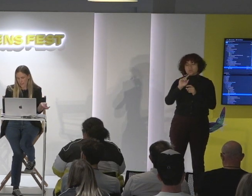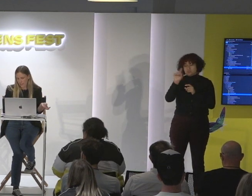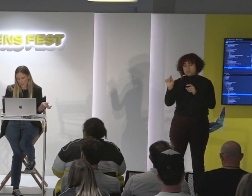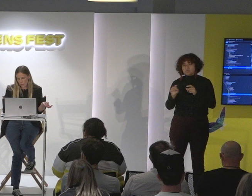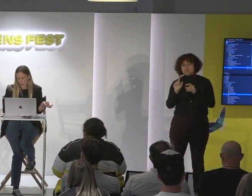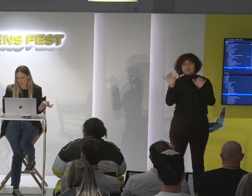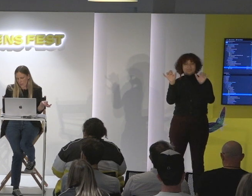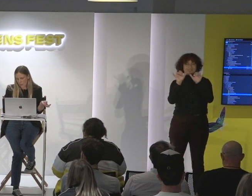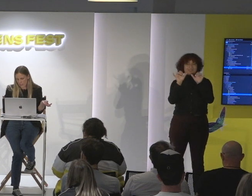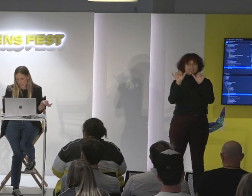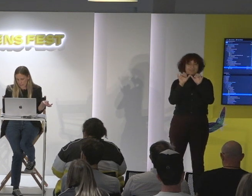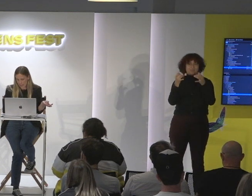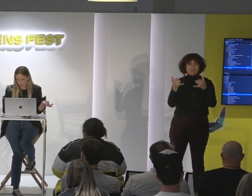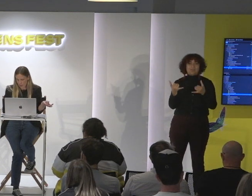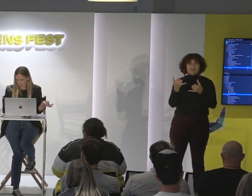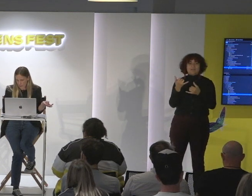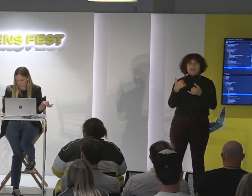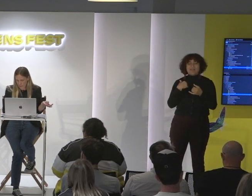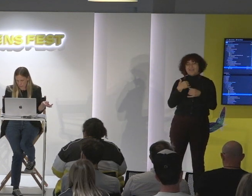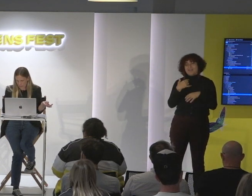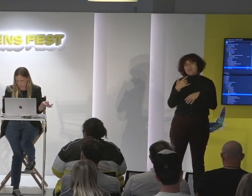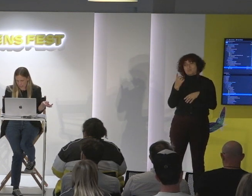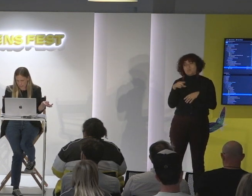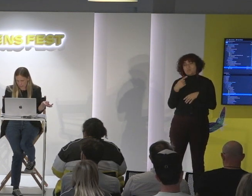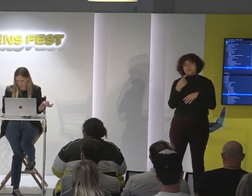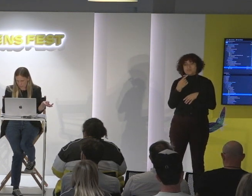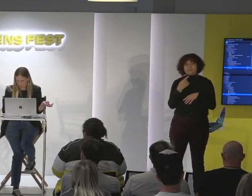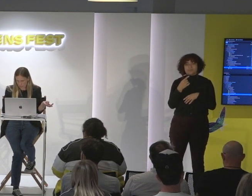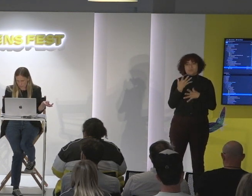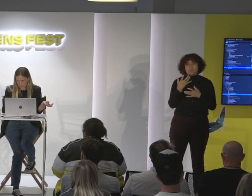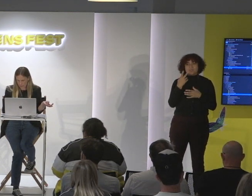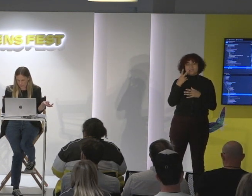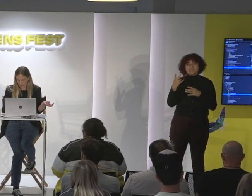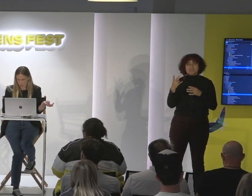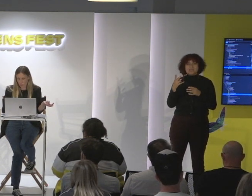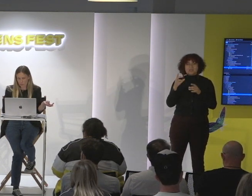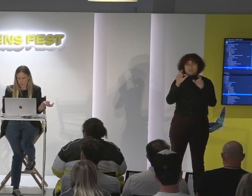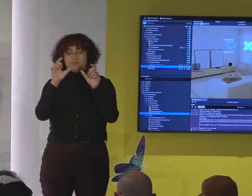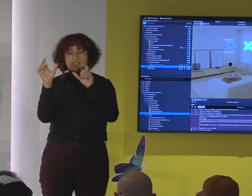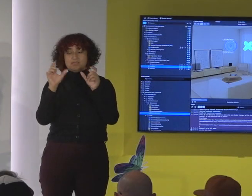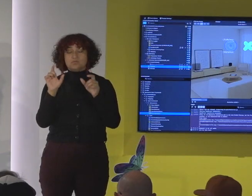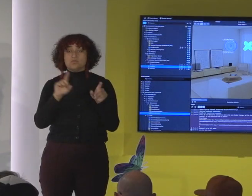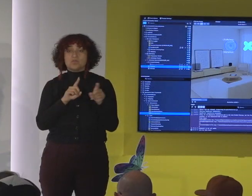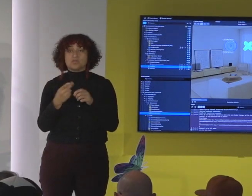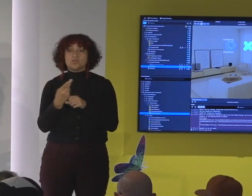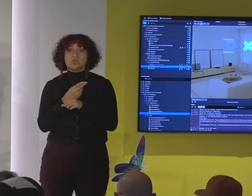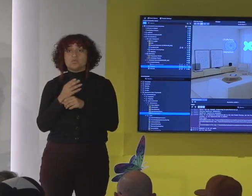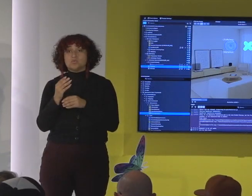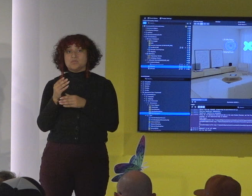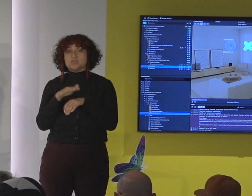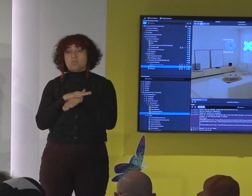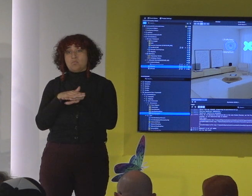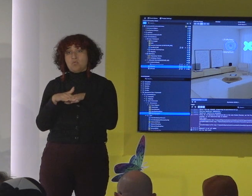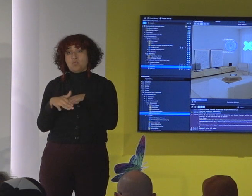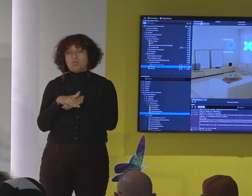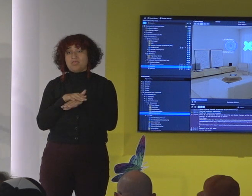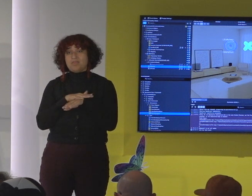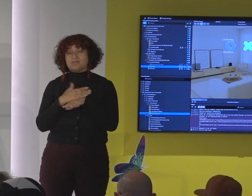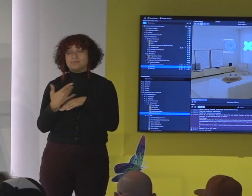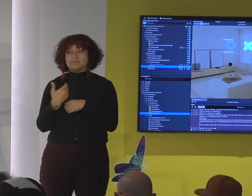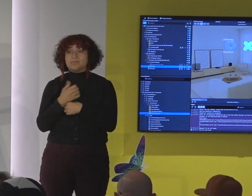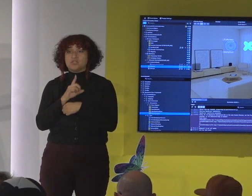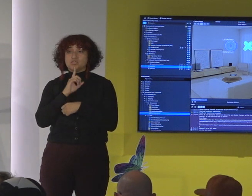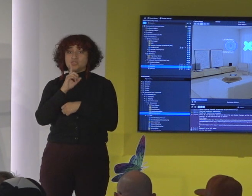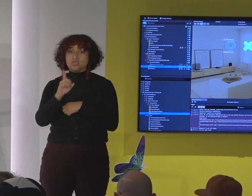scale. Right now, I really just care about the position, so that's all I'm going to do. You can also use smoothing. So this will make sure